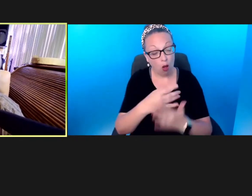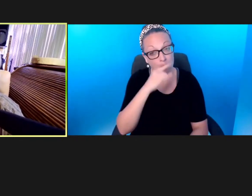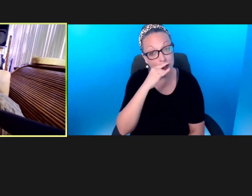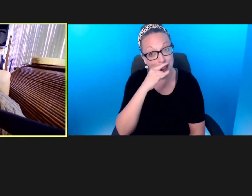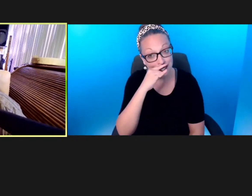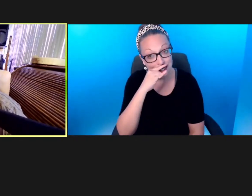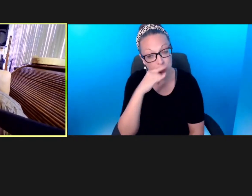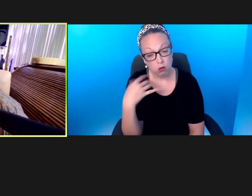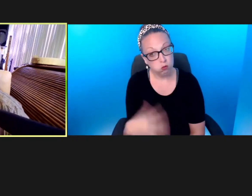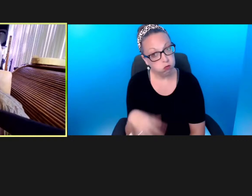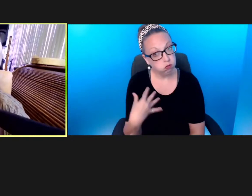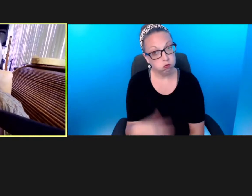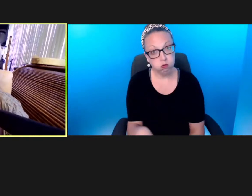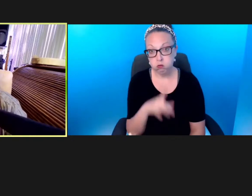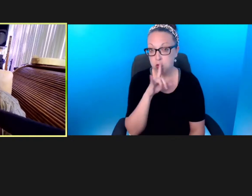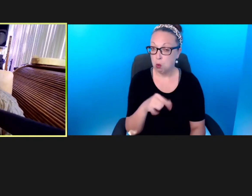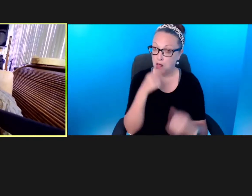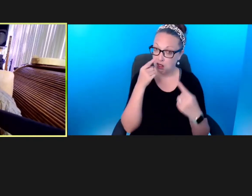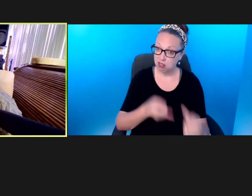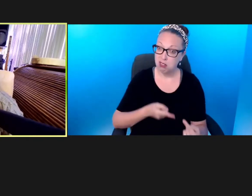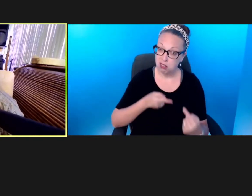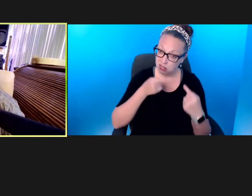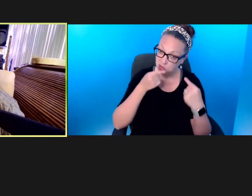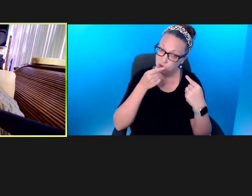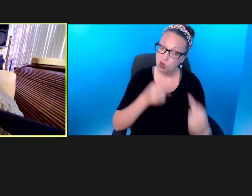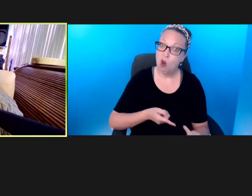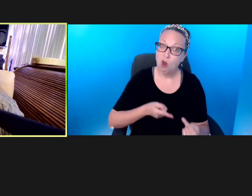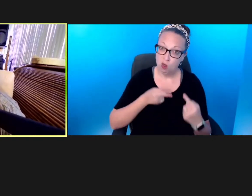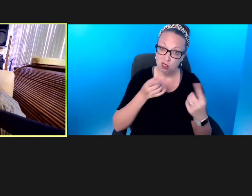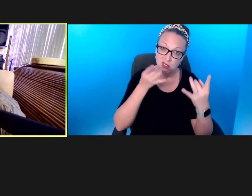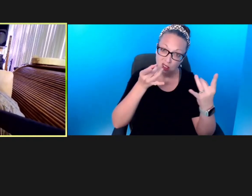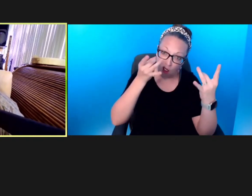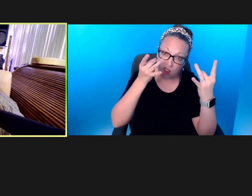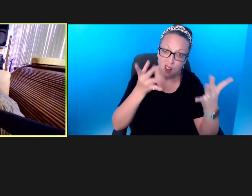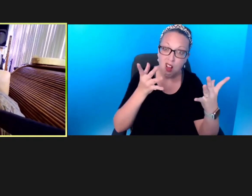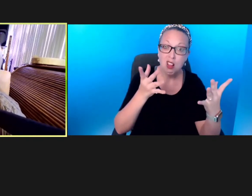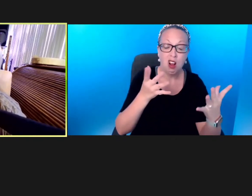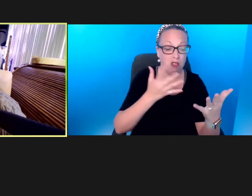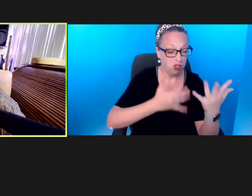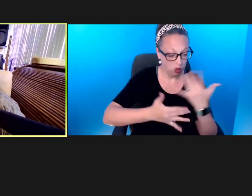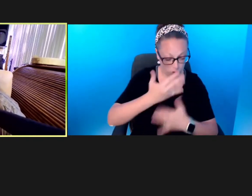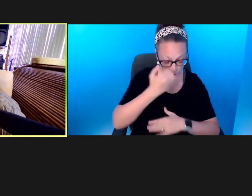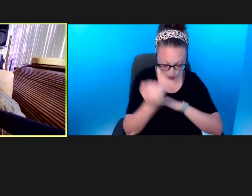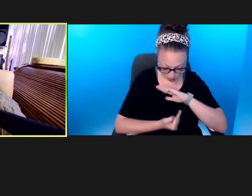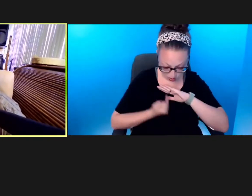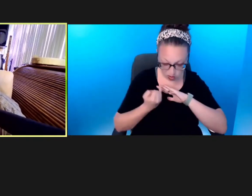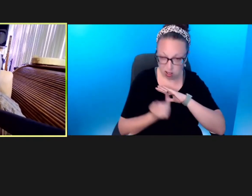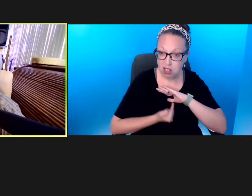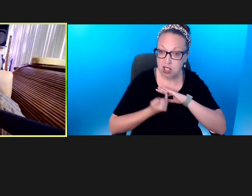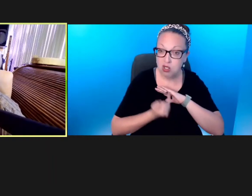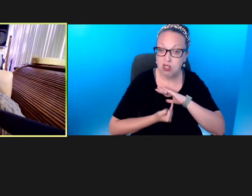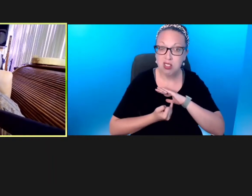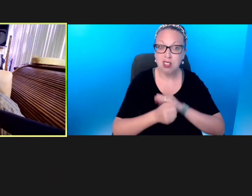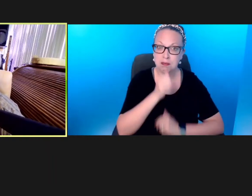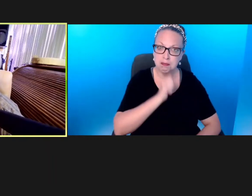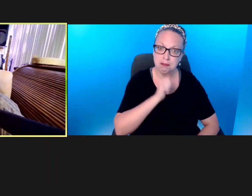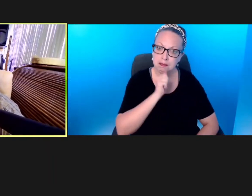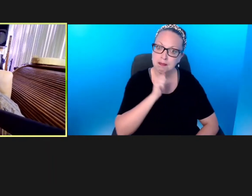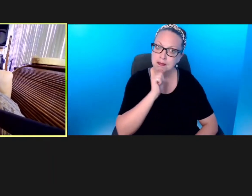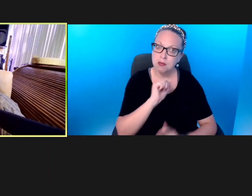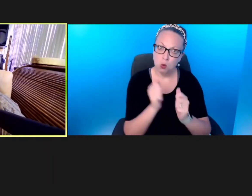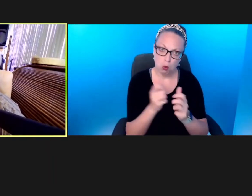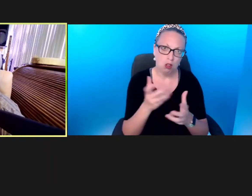suffered, really had an awful lot of social isolation and, as we talked about last